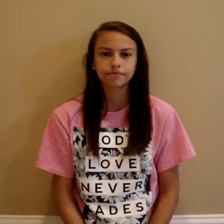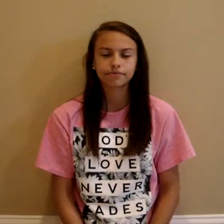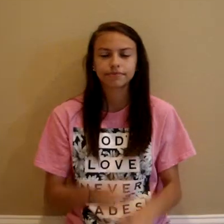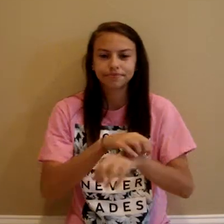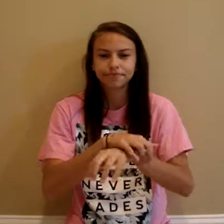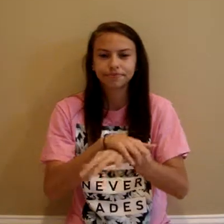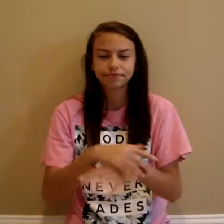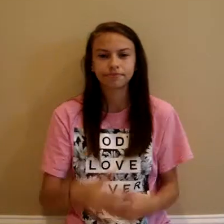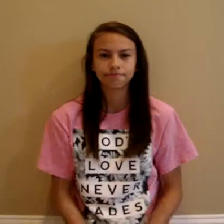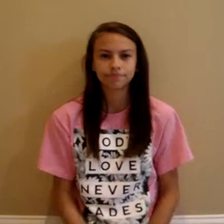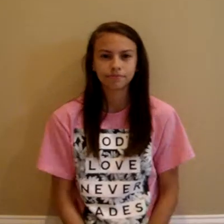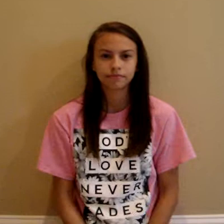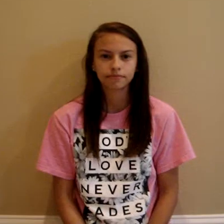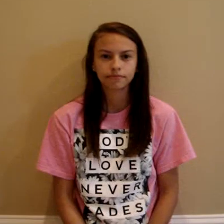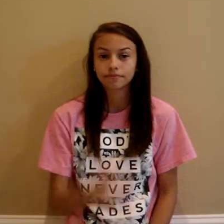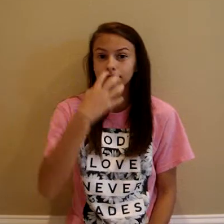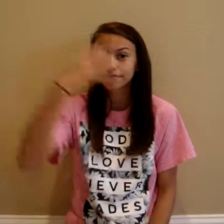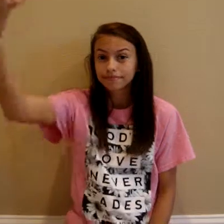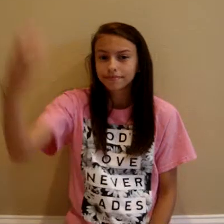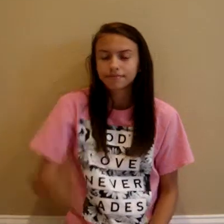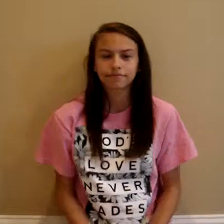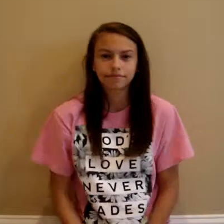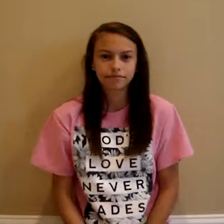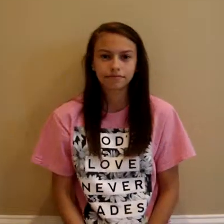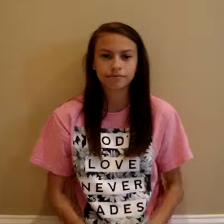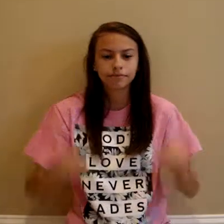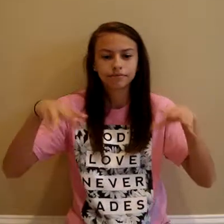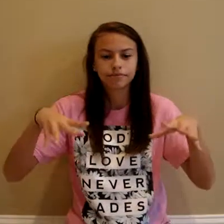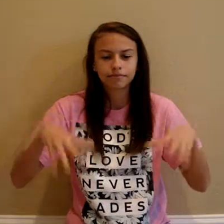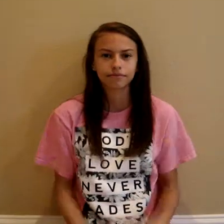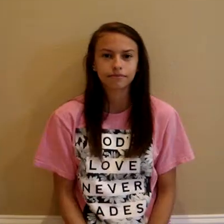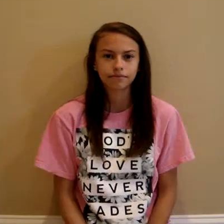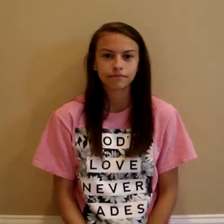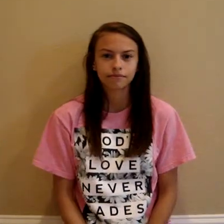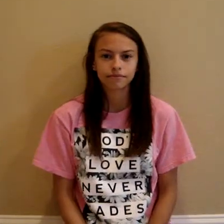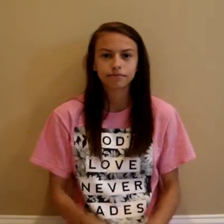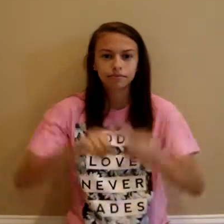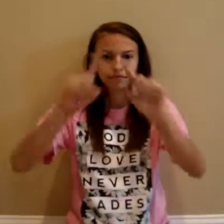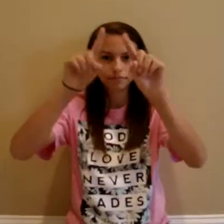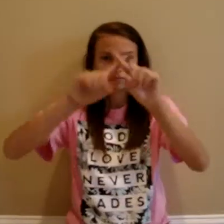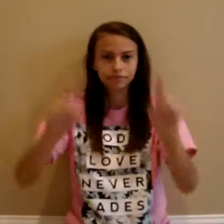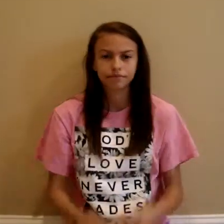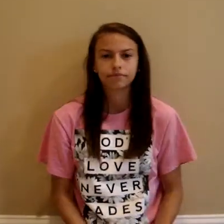Spider. Scream. Drop. Different. Away.